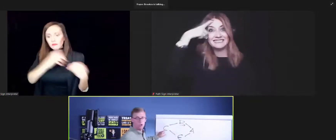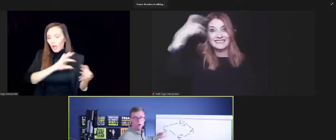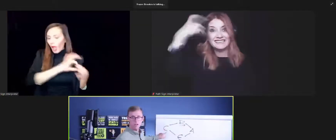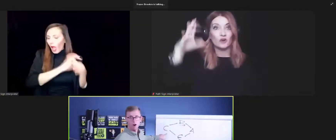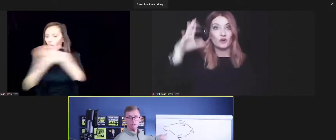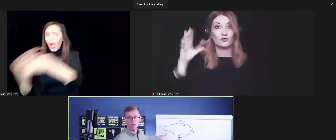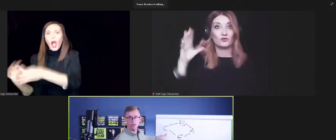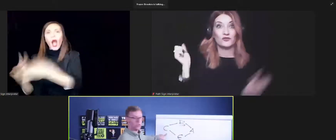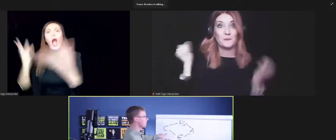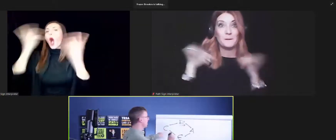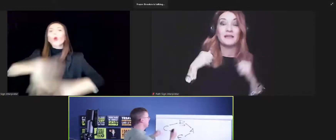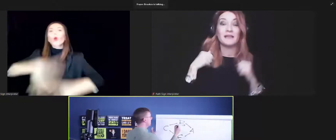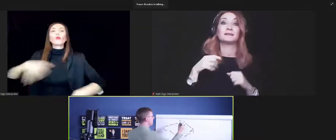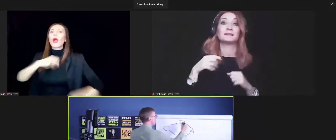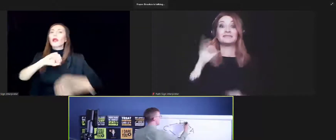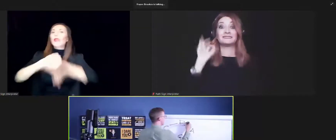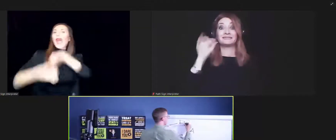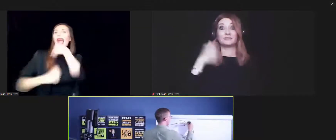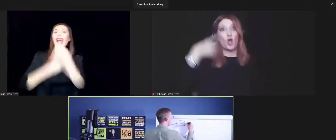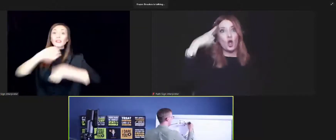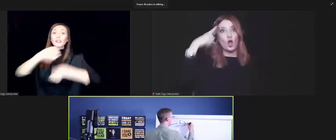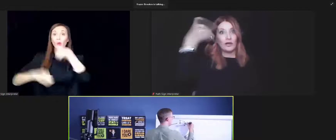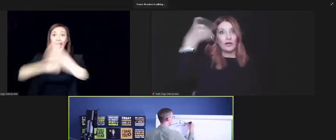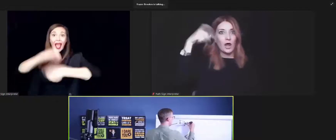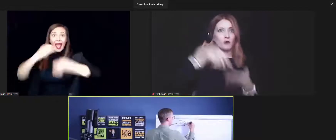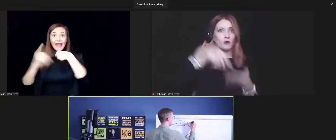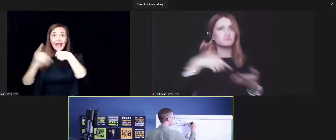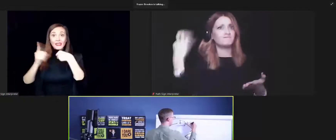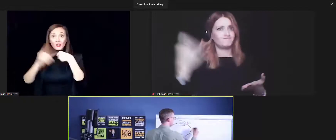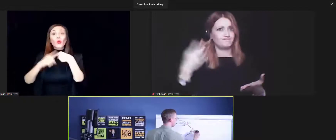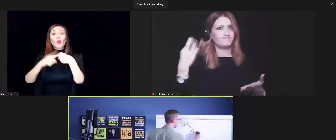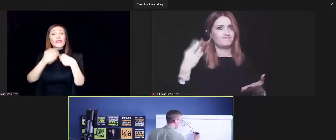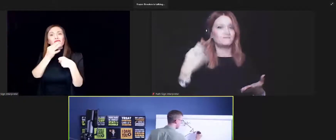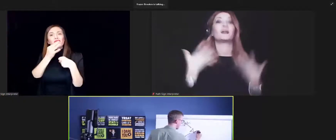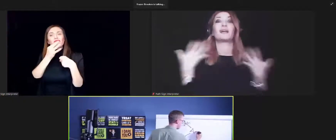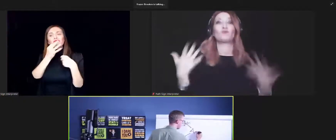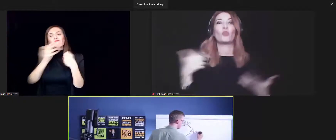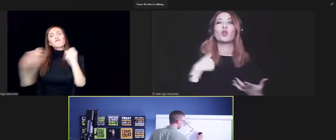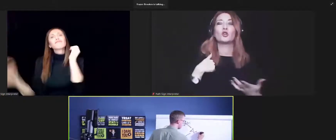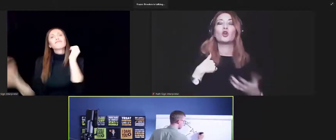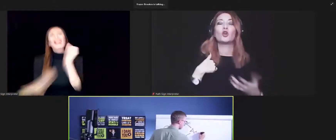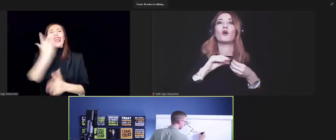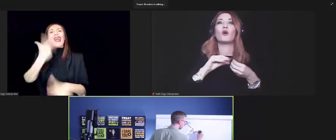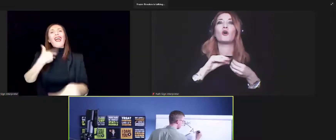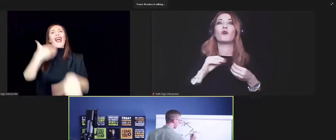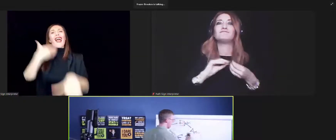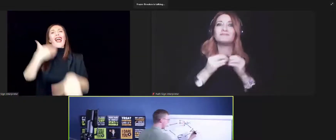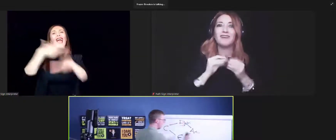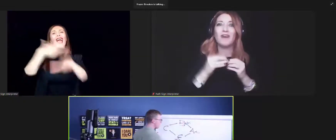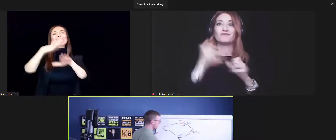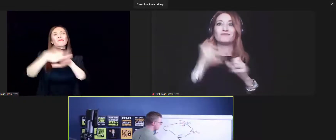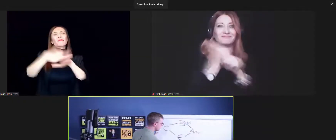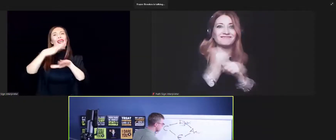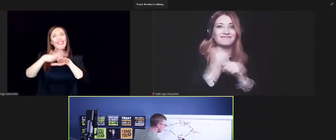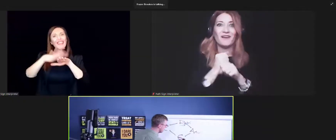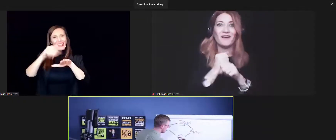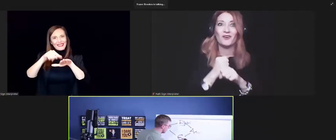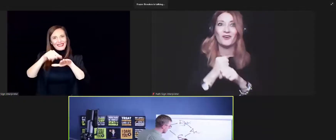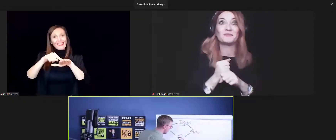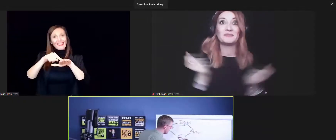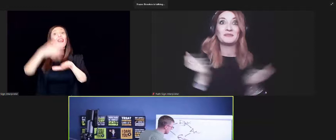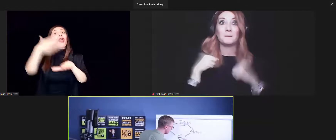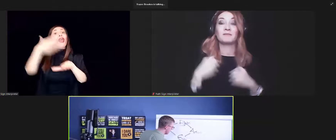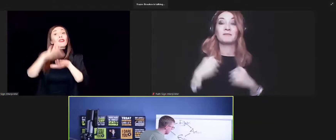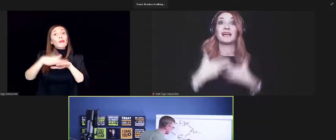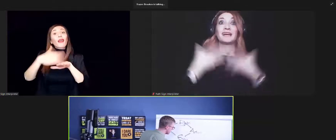which creates confidence. Belief creates action. Action